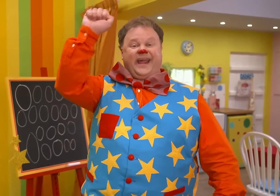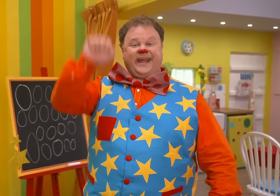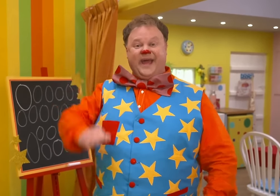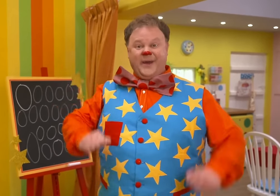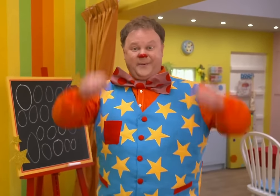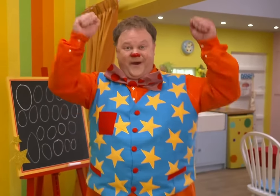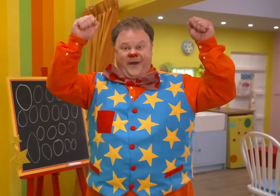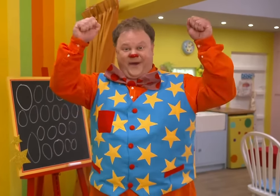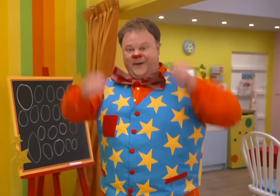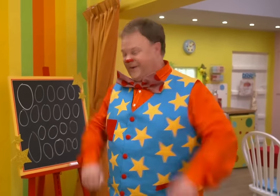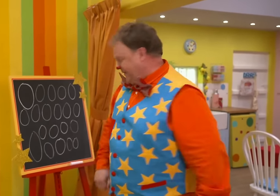Strike! Woohoo!